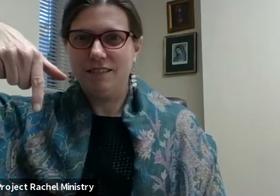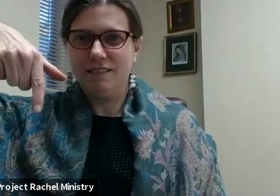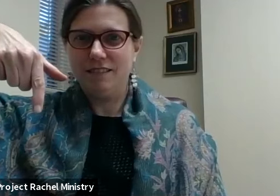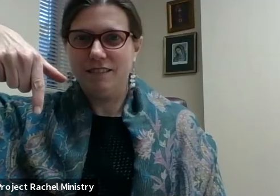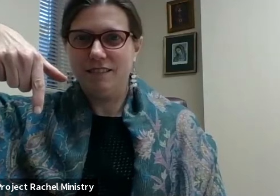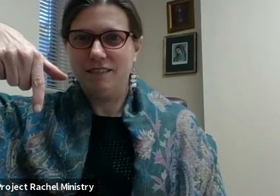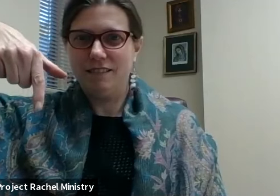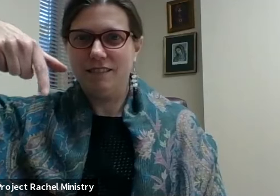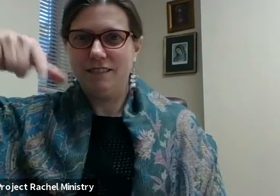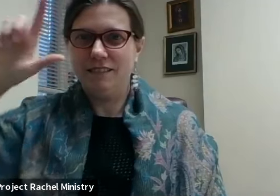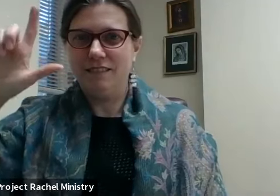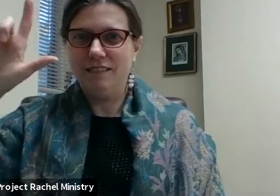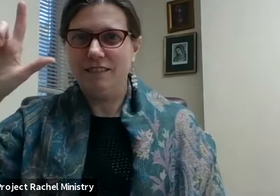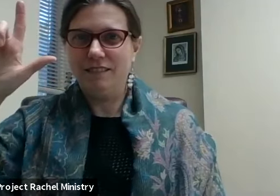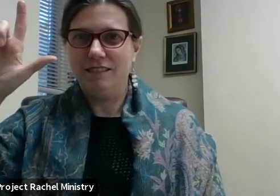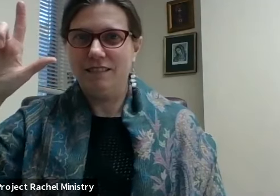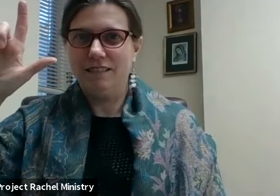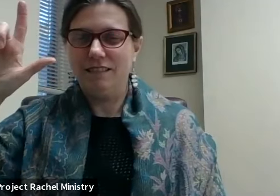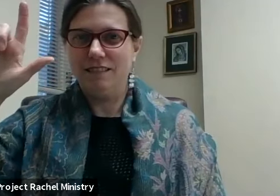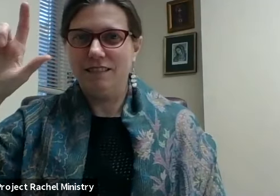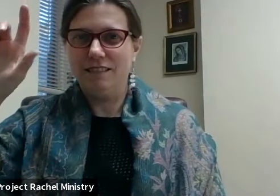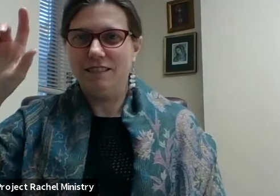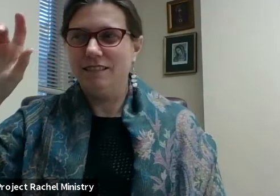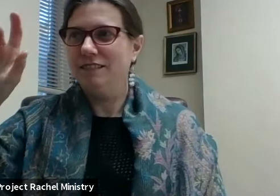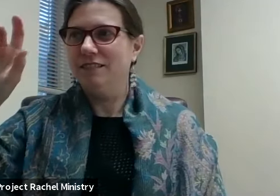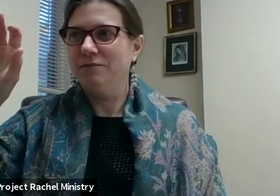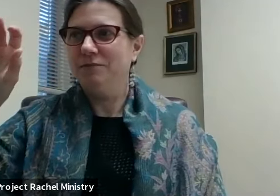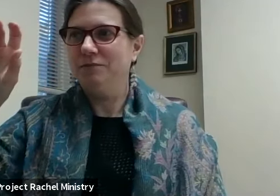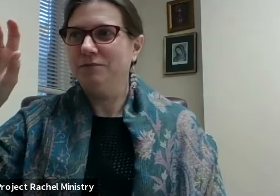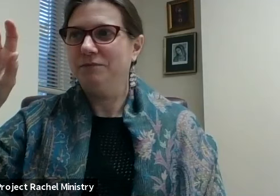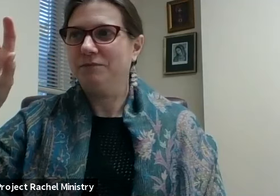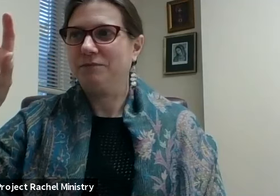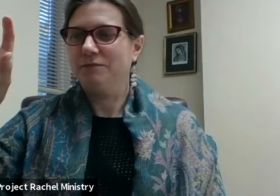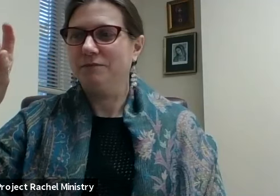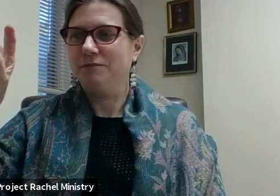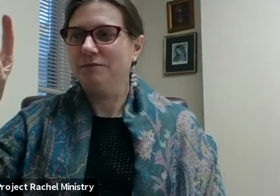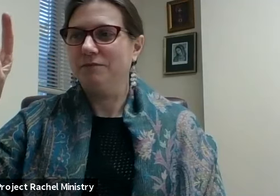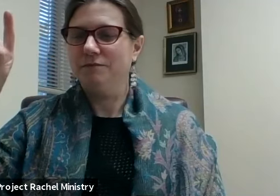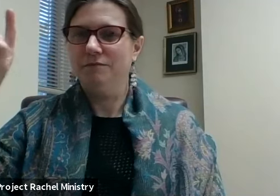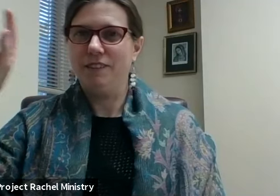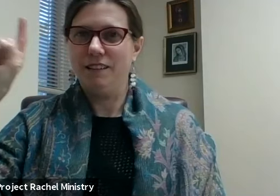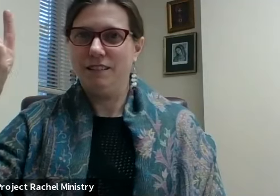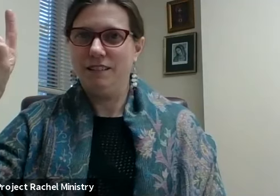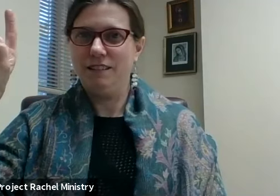So your thumb is on your middle knuckle of your middle finger. Put your thumb on the middle knuckle of your middle